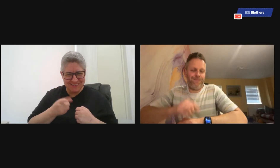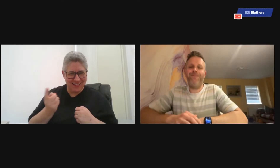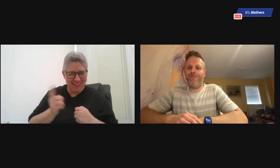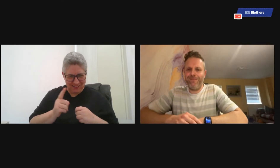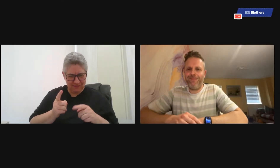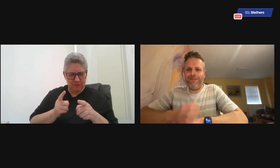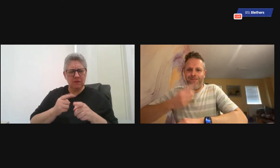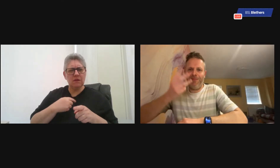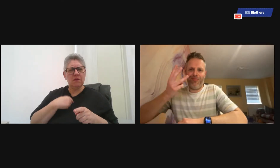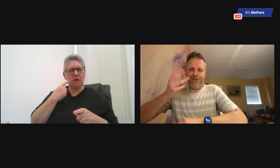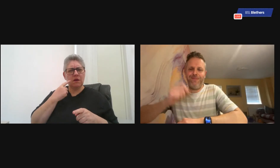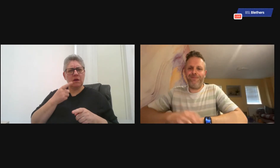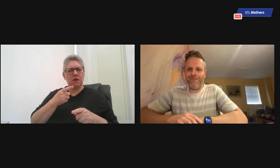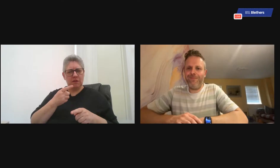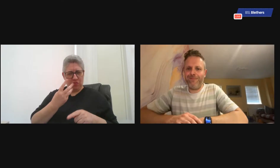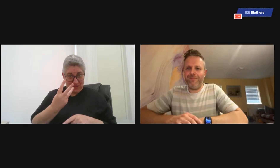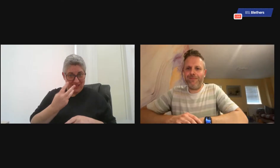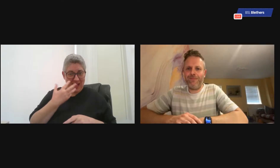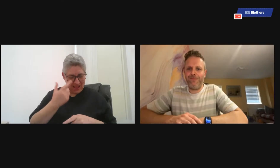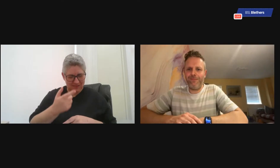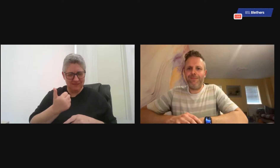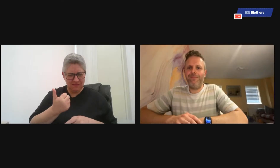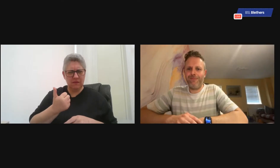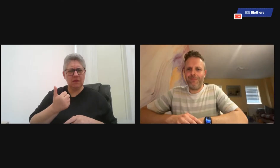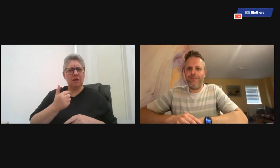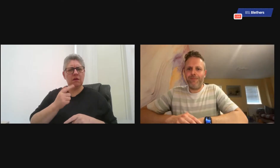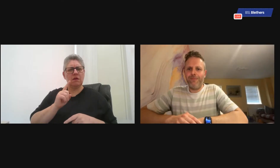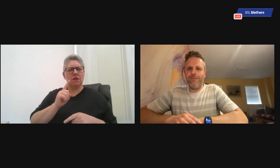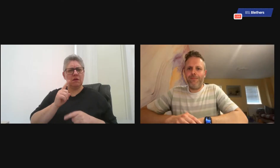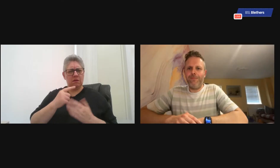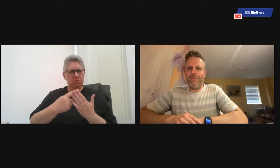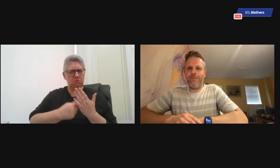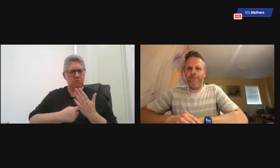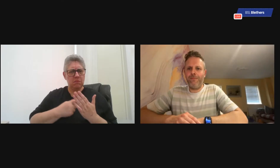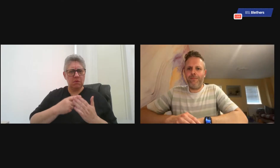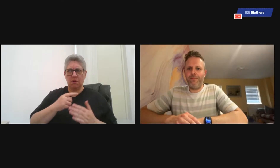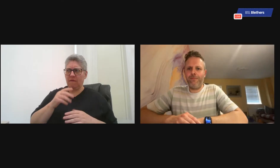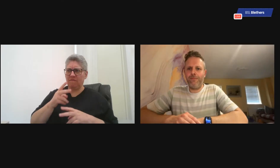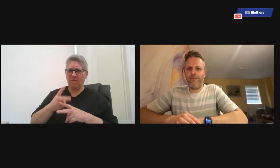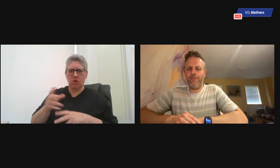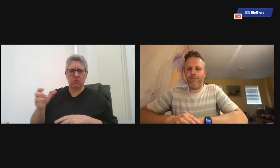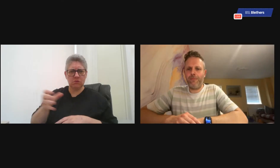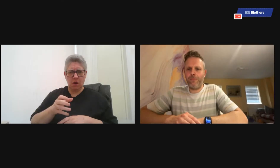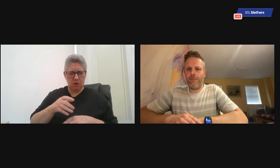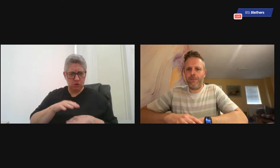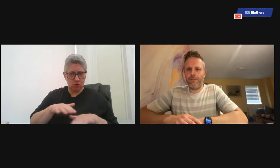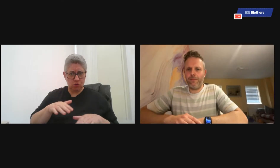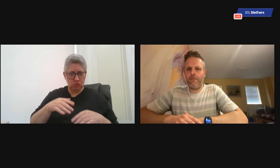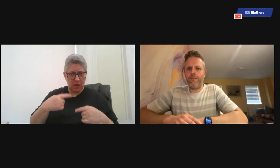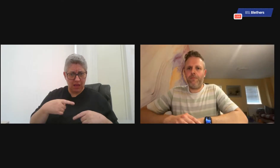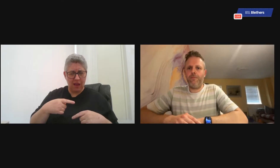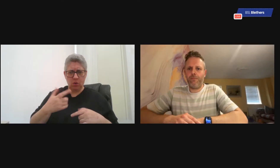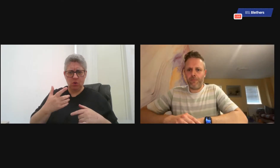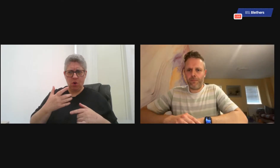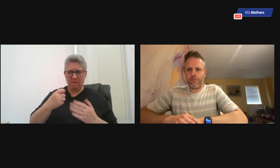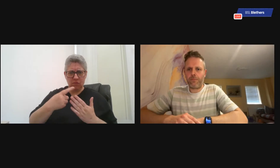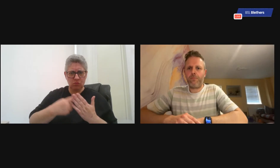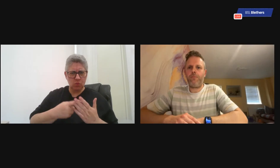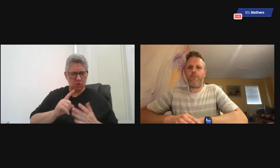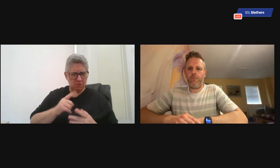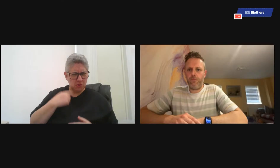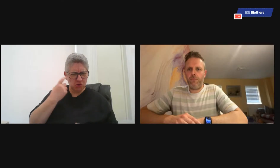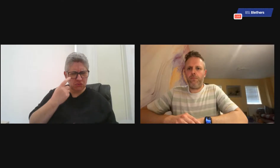I'm sorry, I'm distracted by your cat there. You have a cat. You got 3 cats, you say. So are there policies